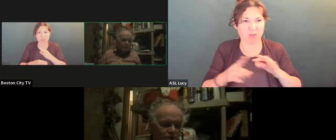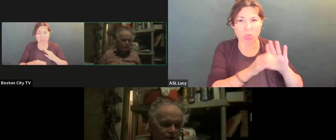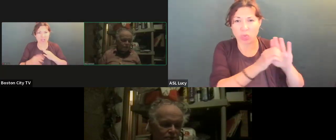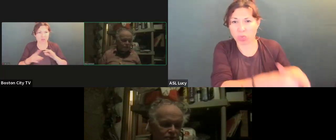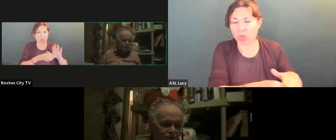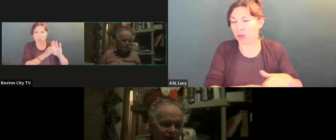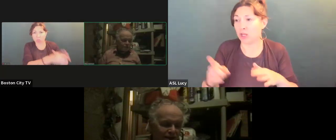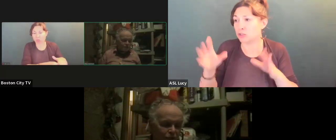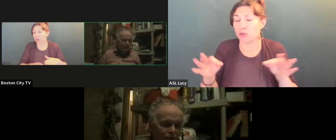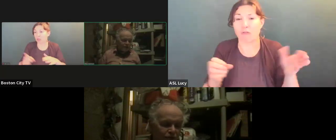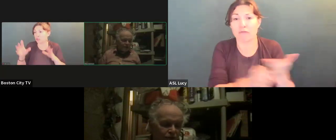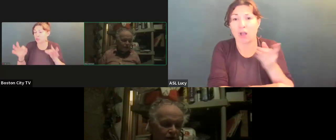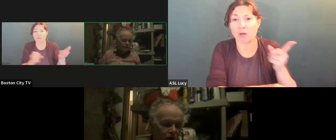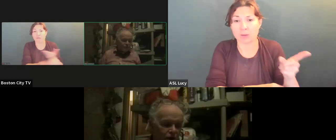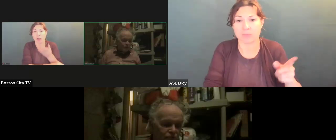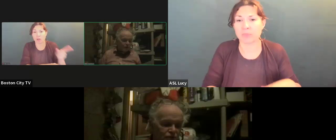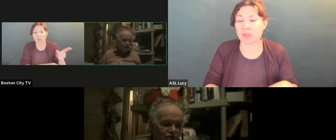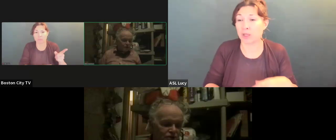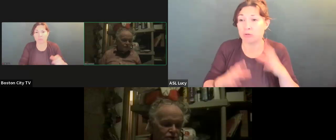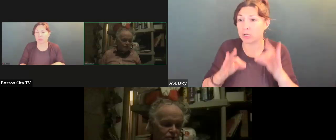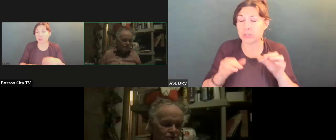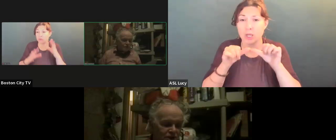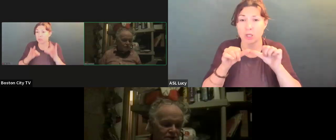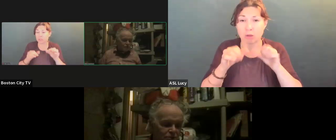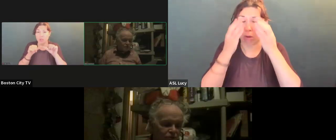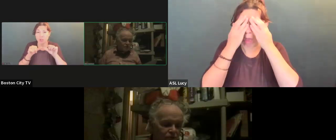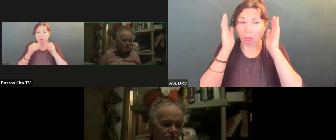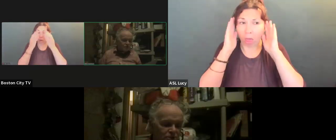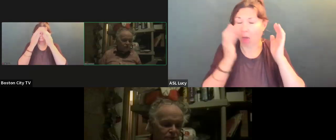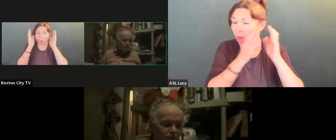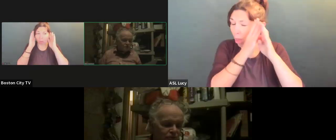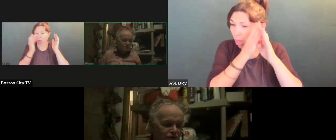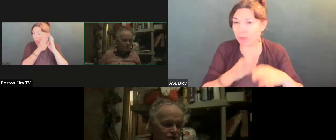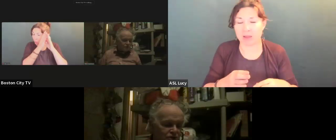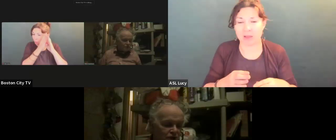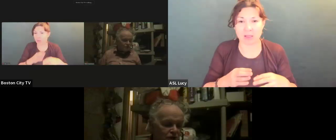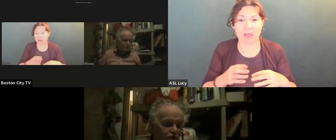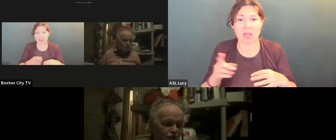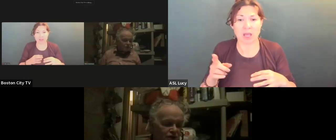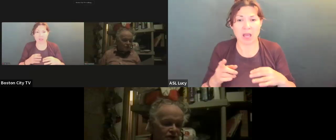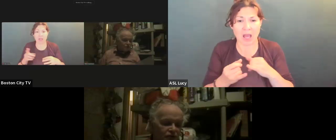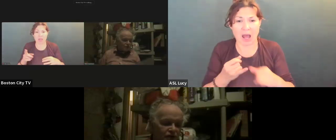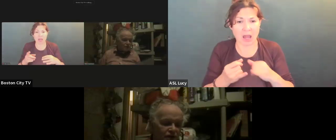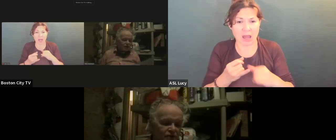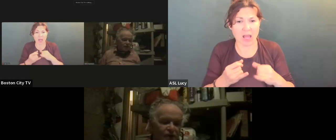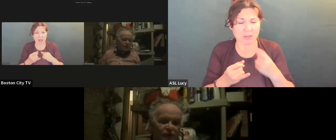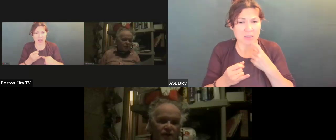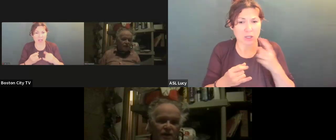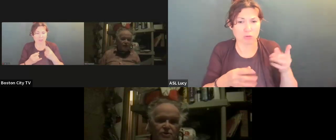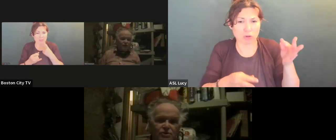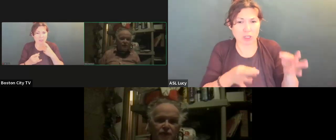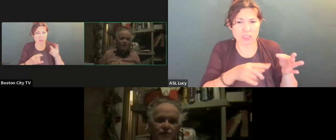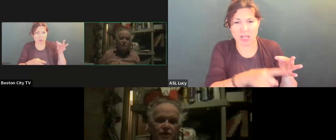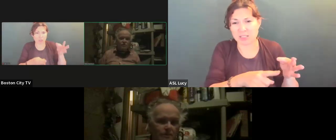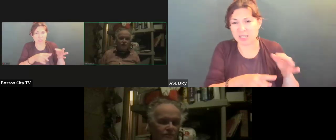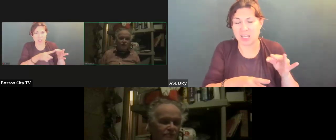more examples and end with, you have judged the superintendent's performance. Thank you very much, Mr. Heischman. Nothing, do nothing, Next and